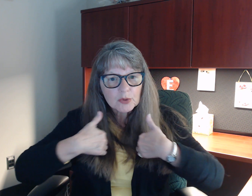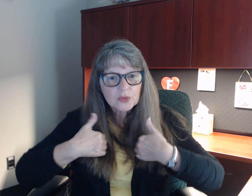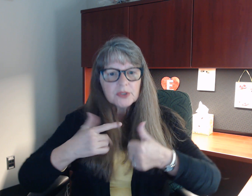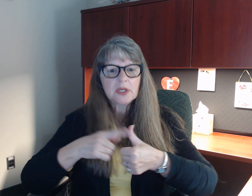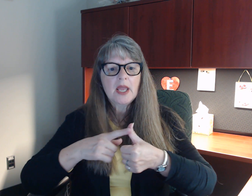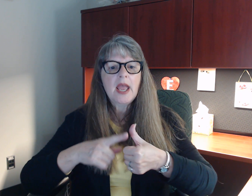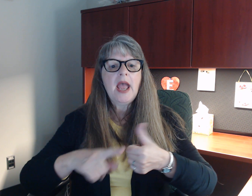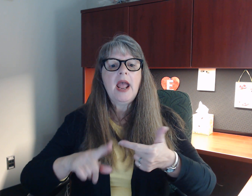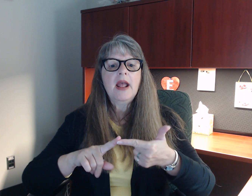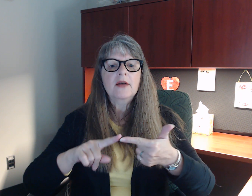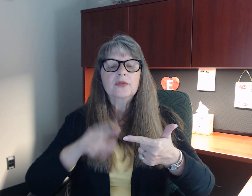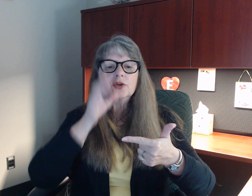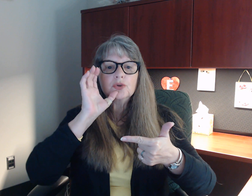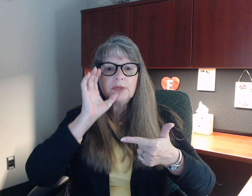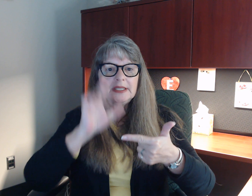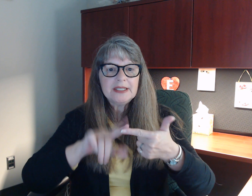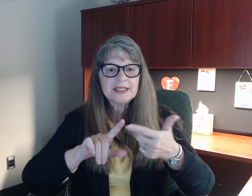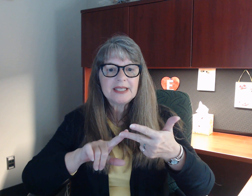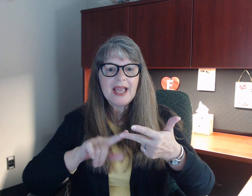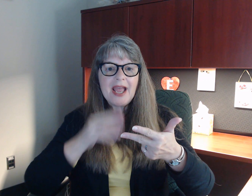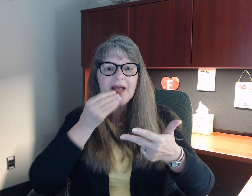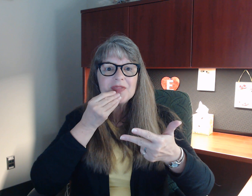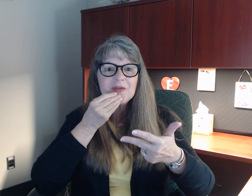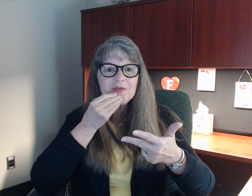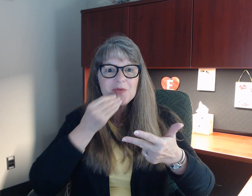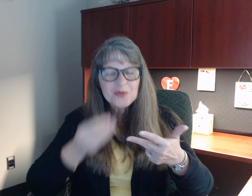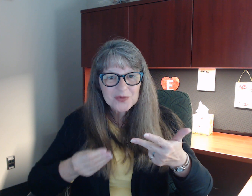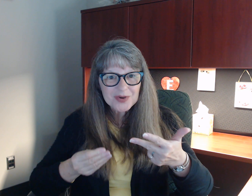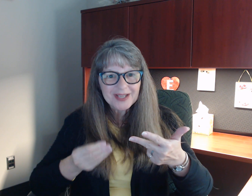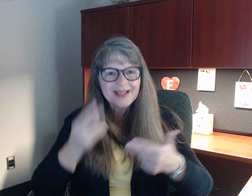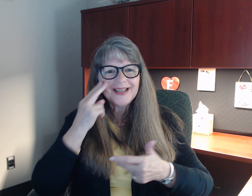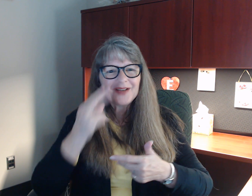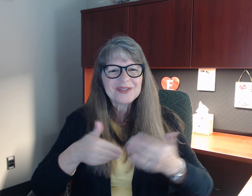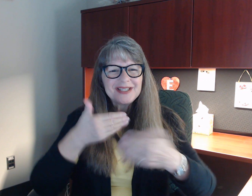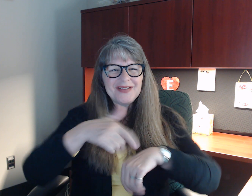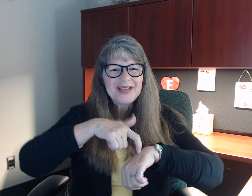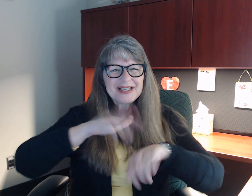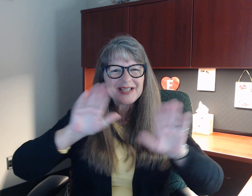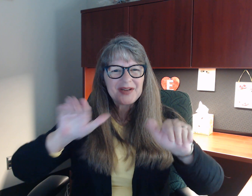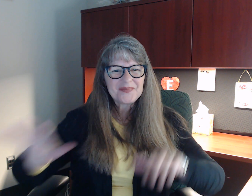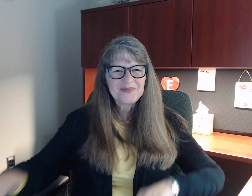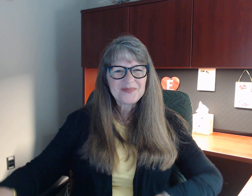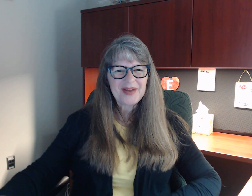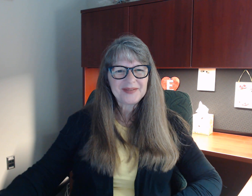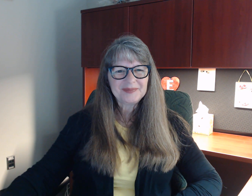animals and the drinks and the food. And I will see you next time. Bye.